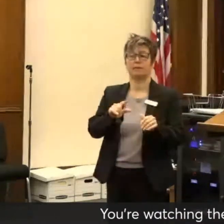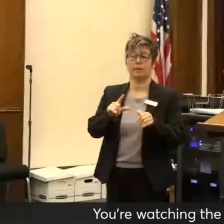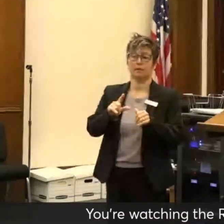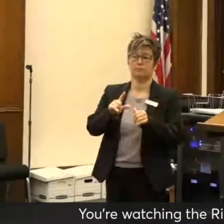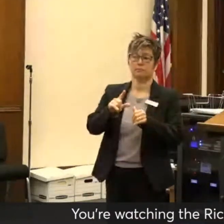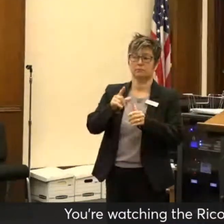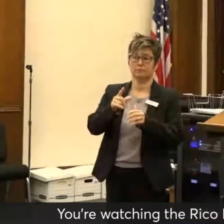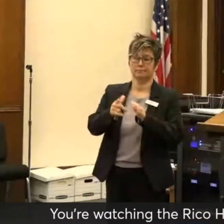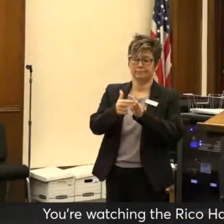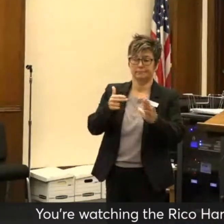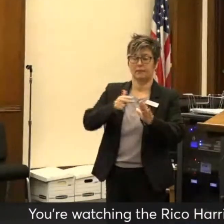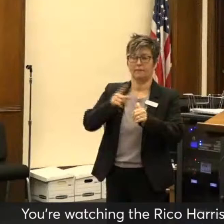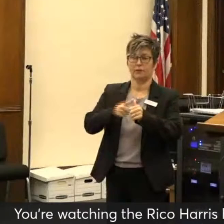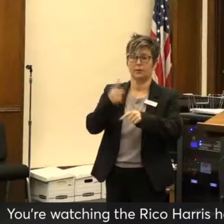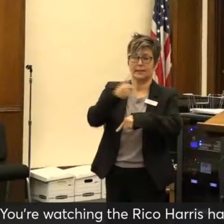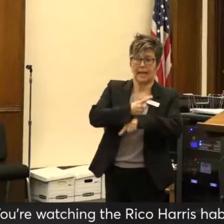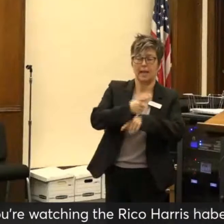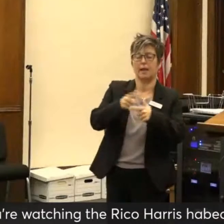beyond that,